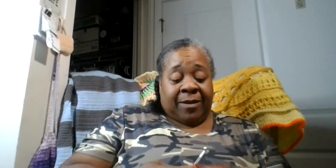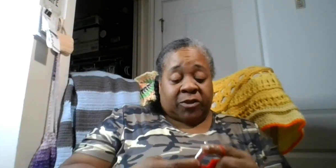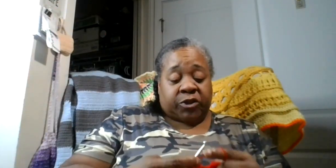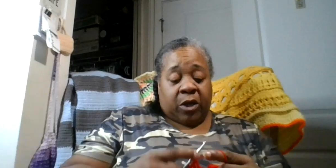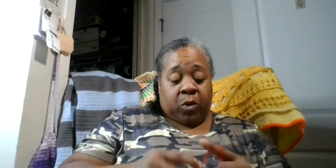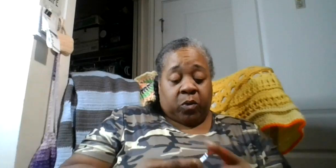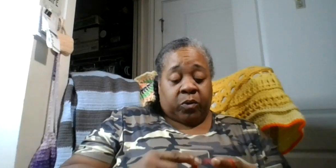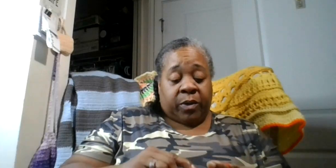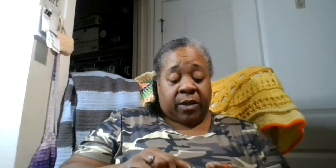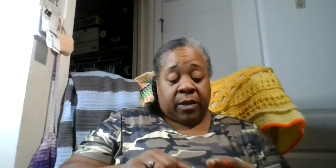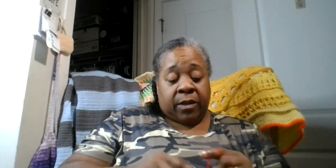So,